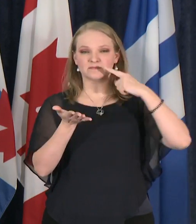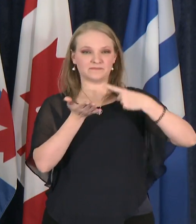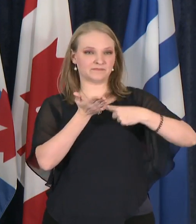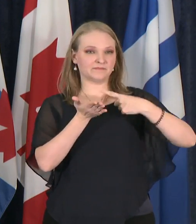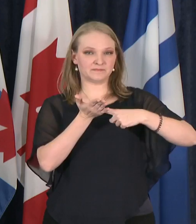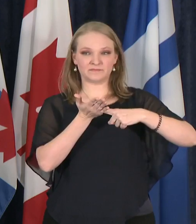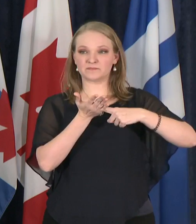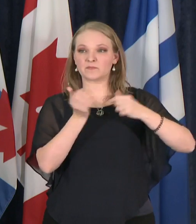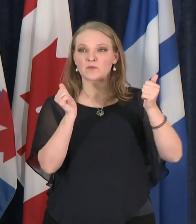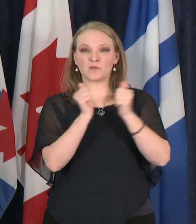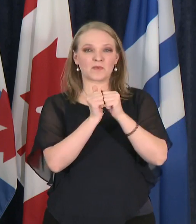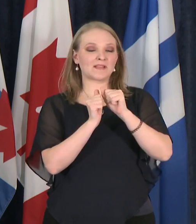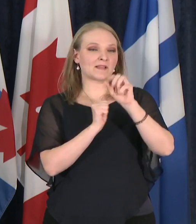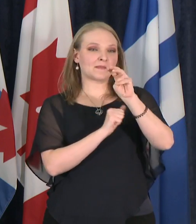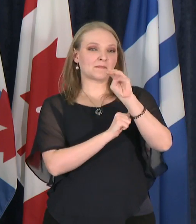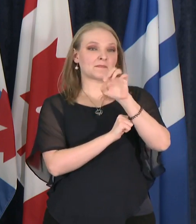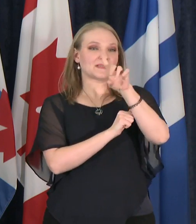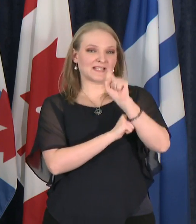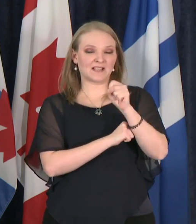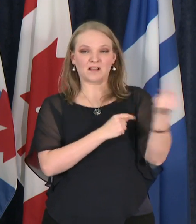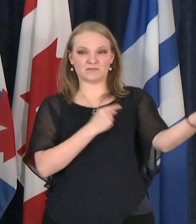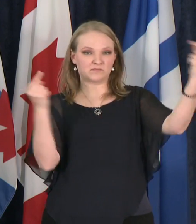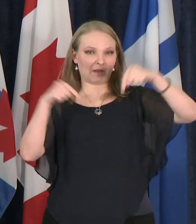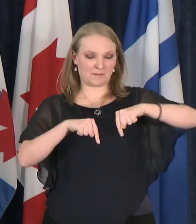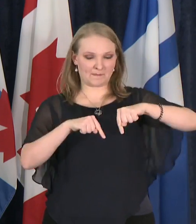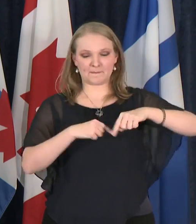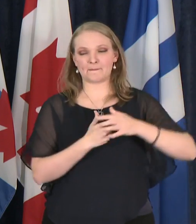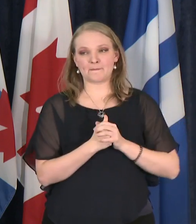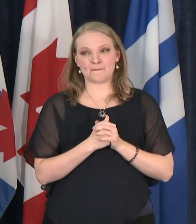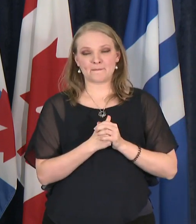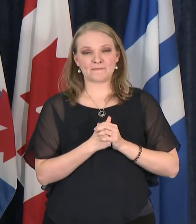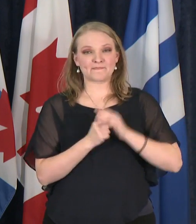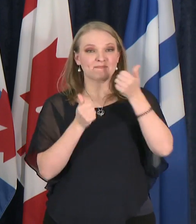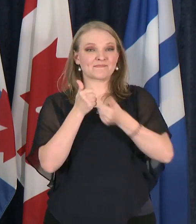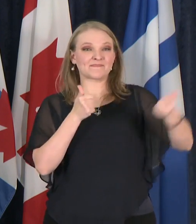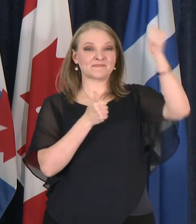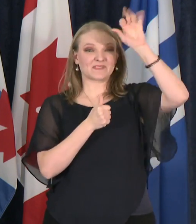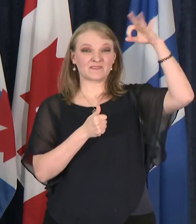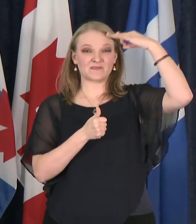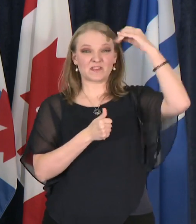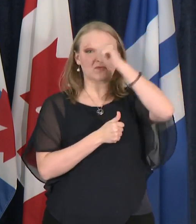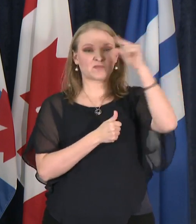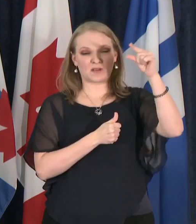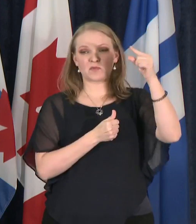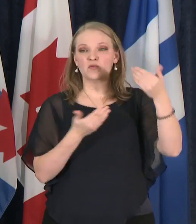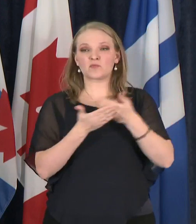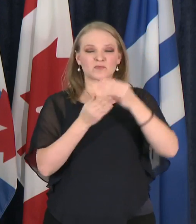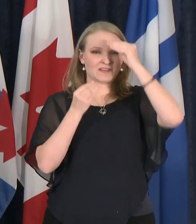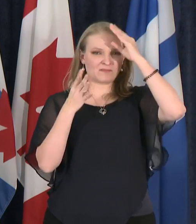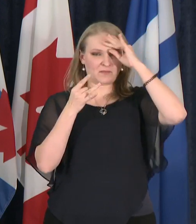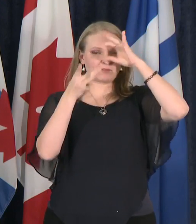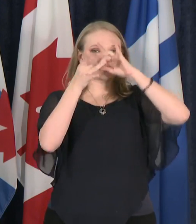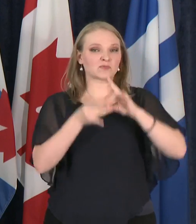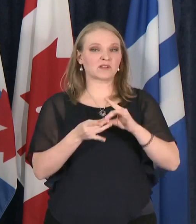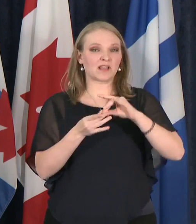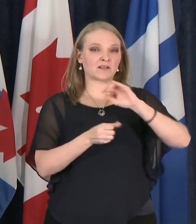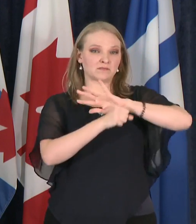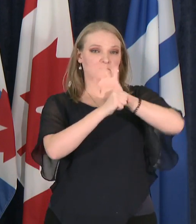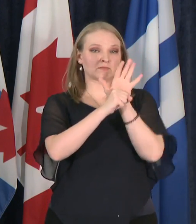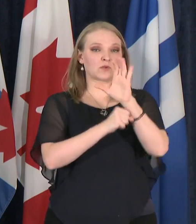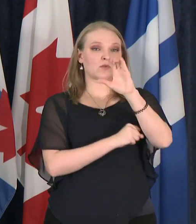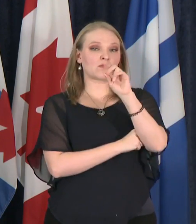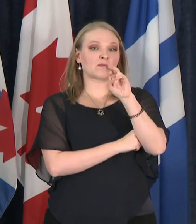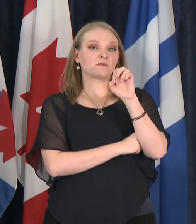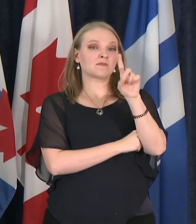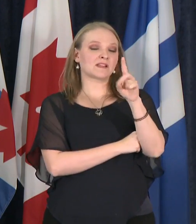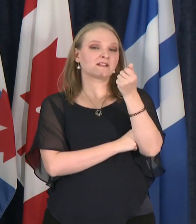We're all aware that the federal and provincial governments just recently announced new information relating to COVID-19. That information has